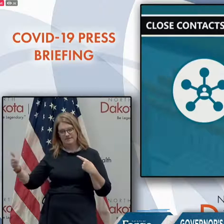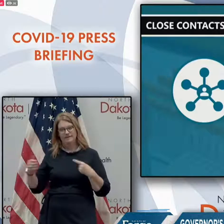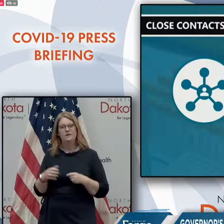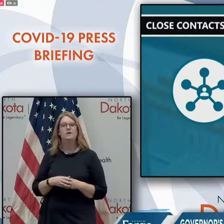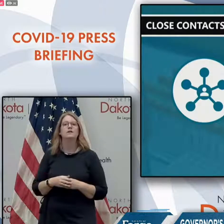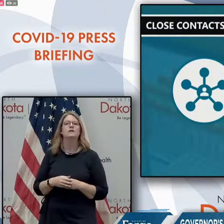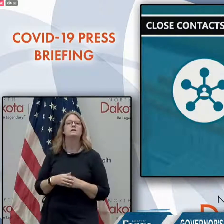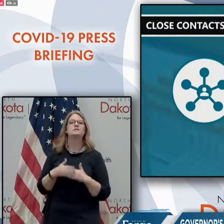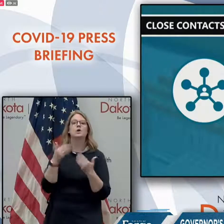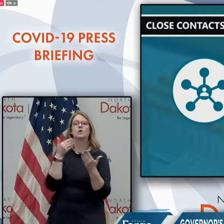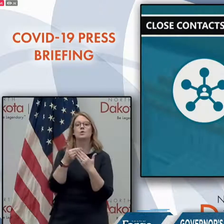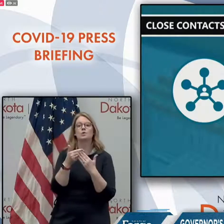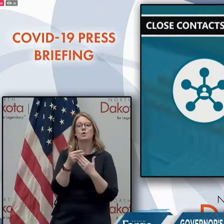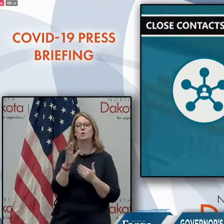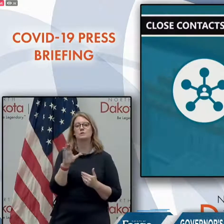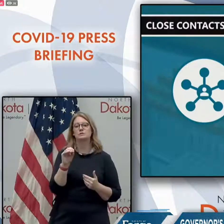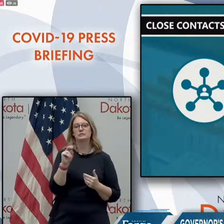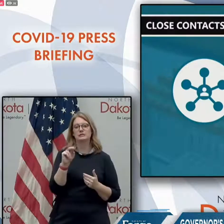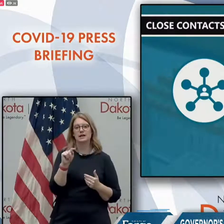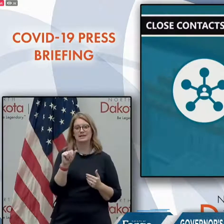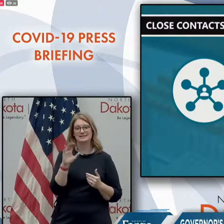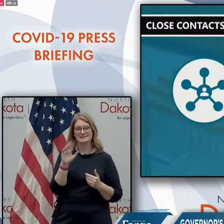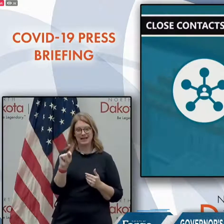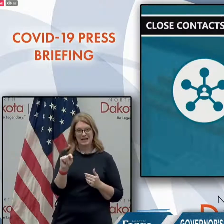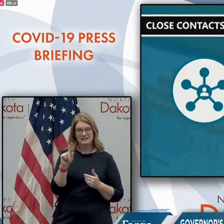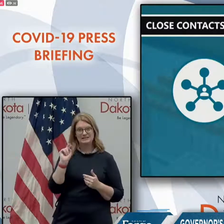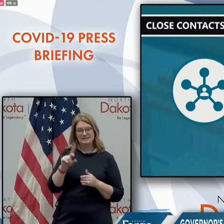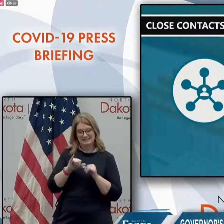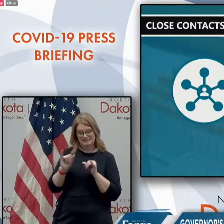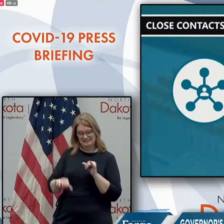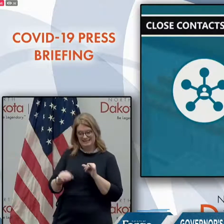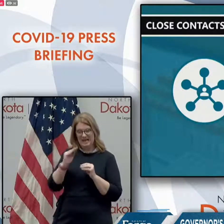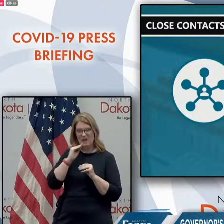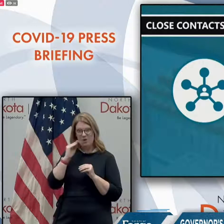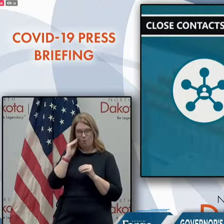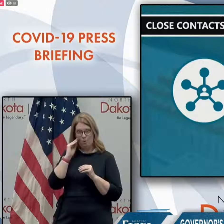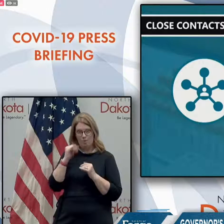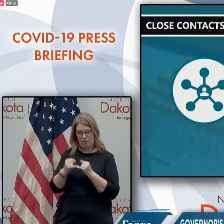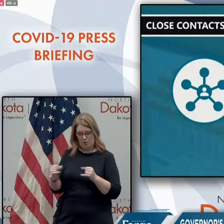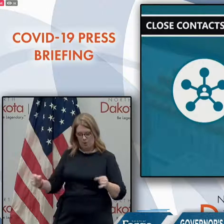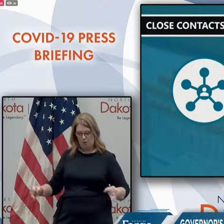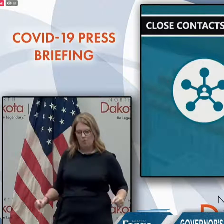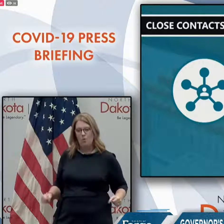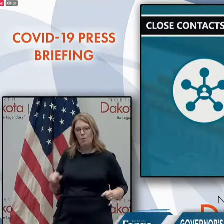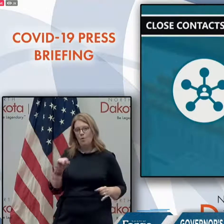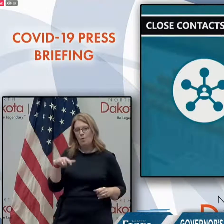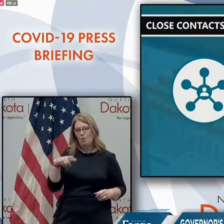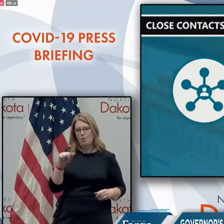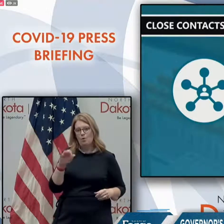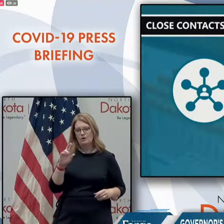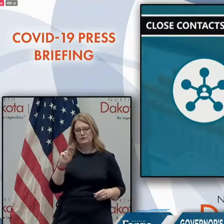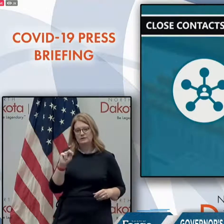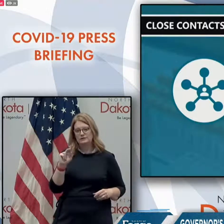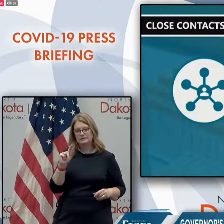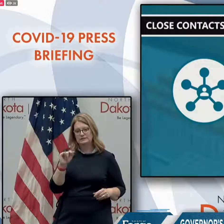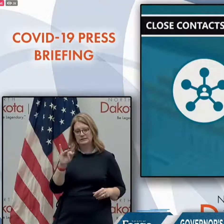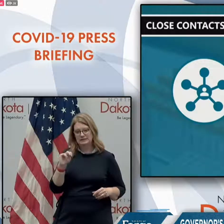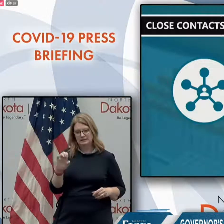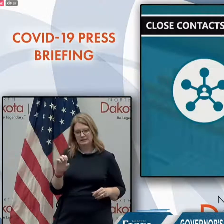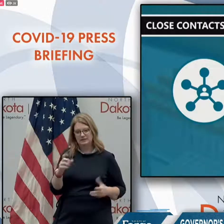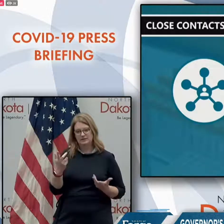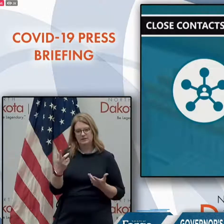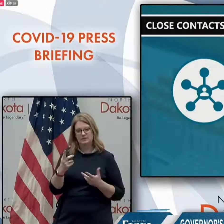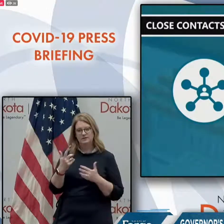Close contacts need to stay home or quarantine. So contacts quarantine. They need to stay out of